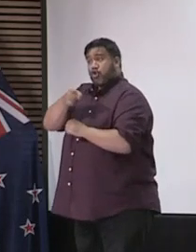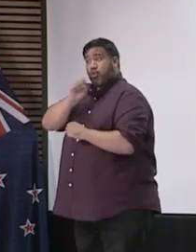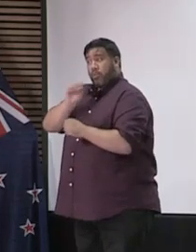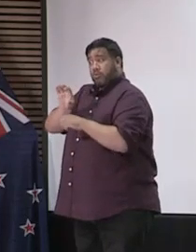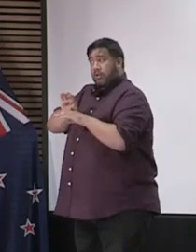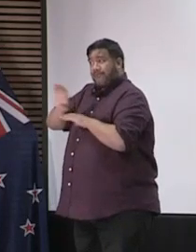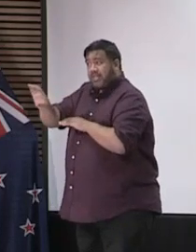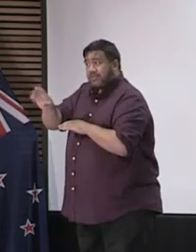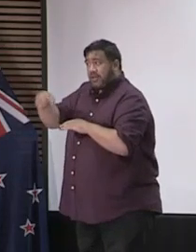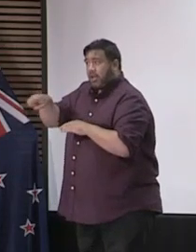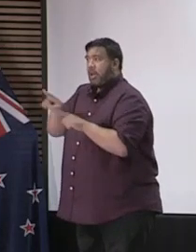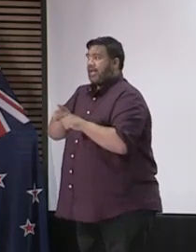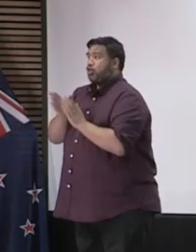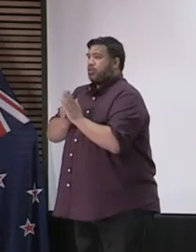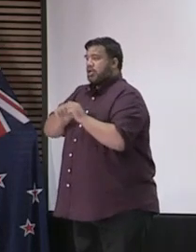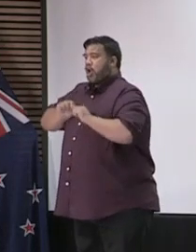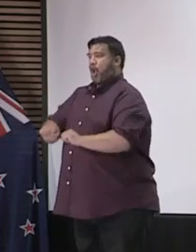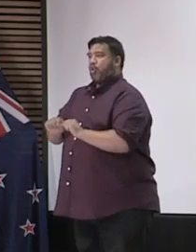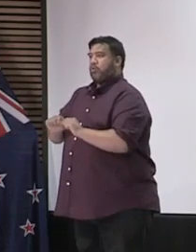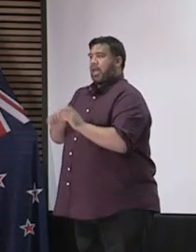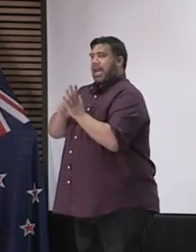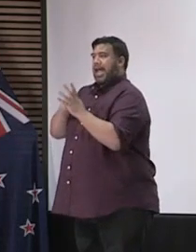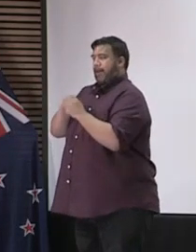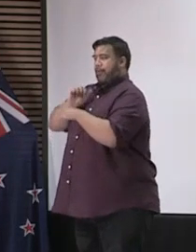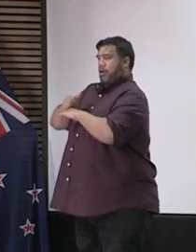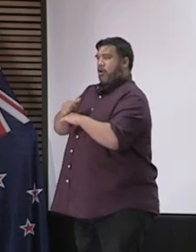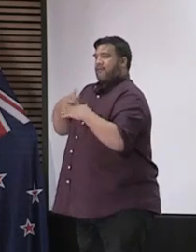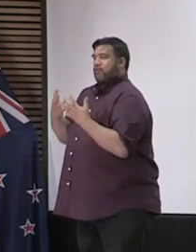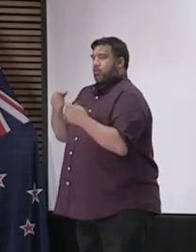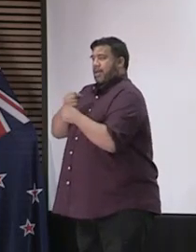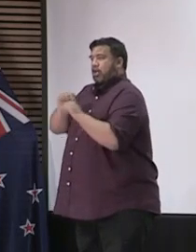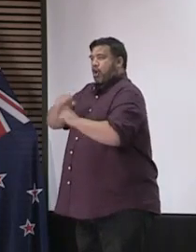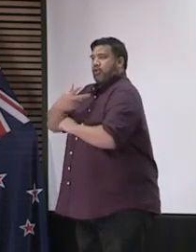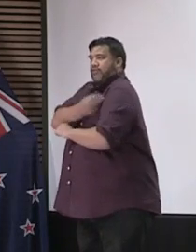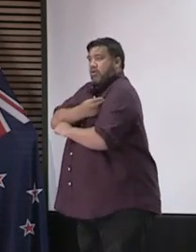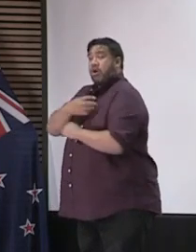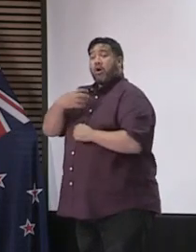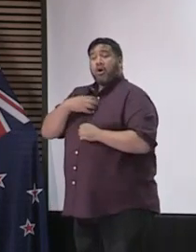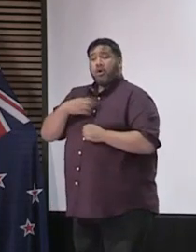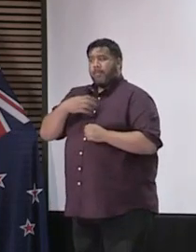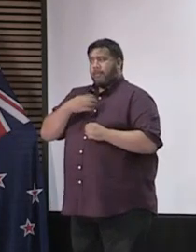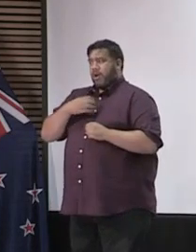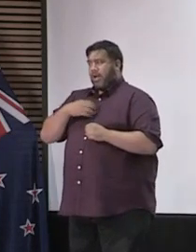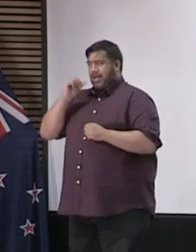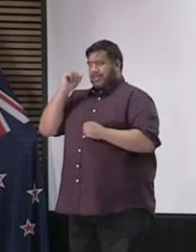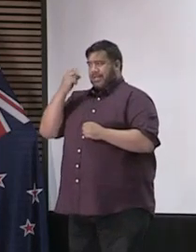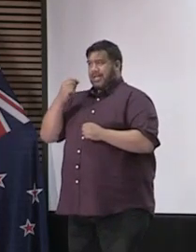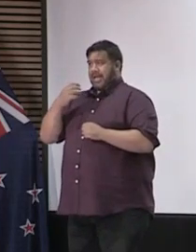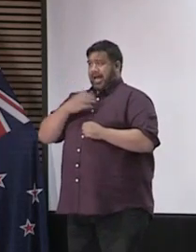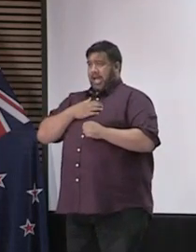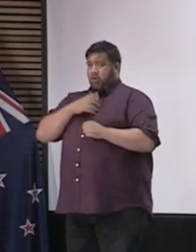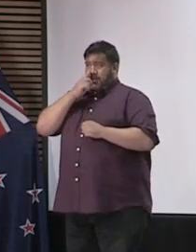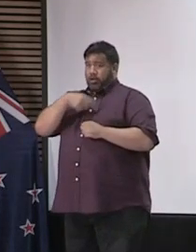local? My understanding is that Health is actually working with the WHO and the Health Research Council